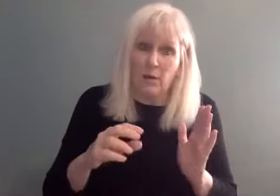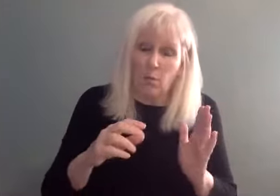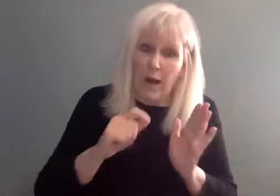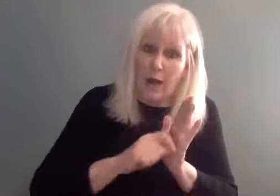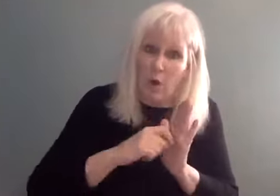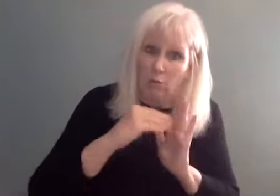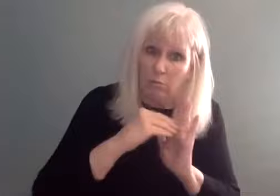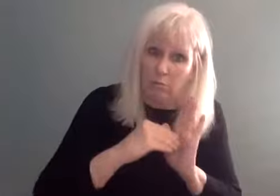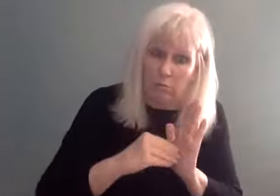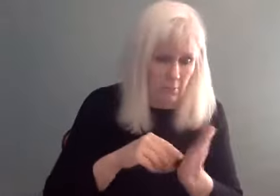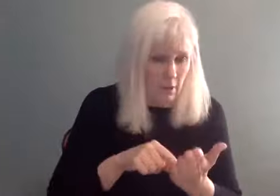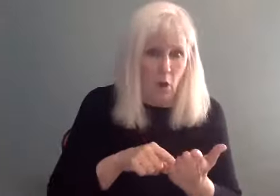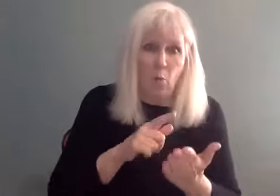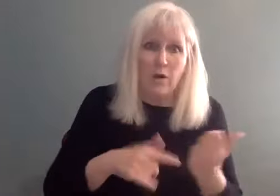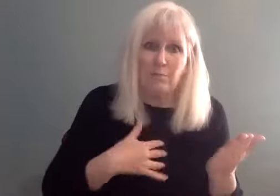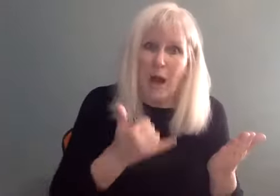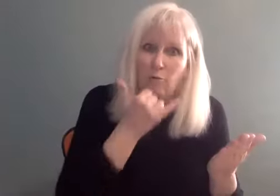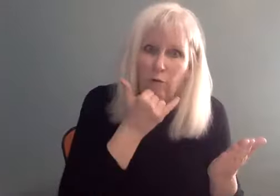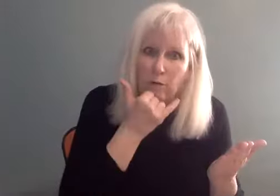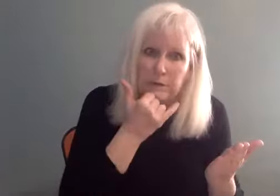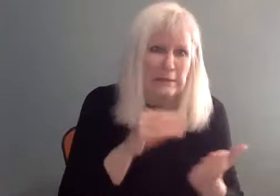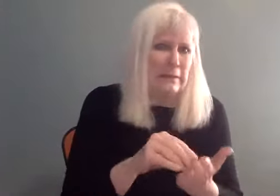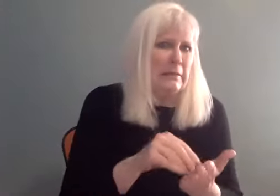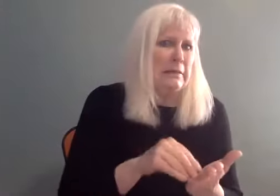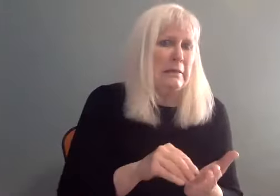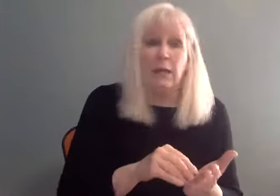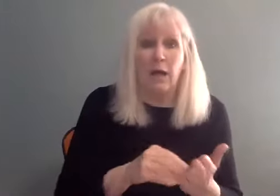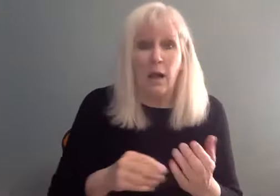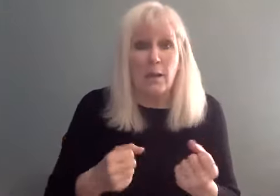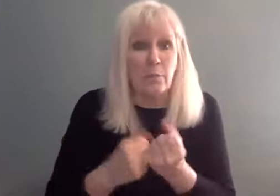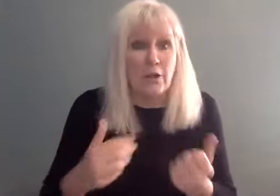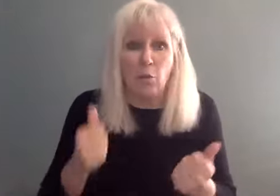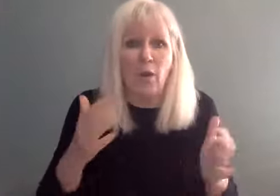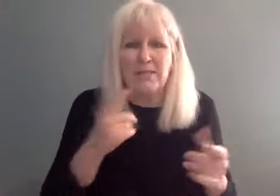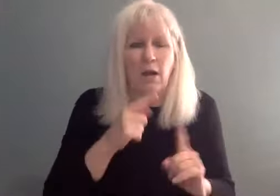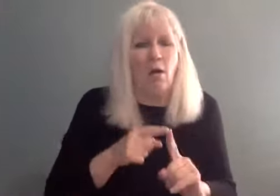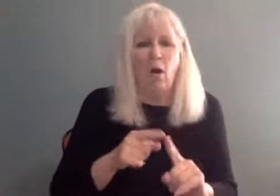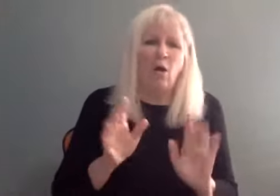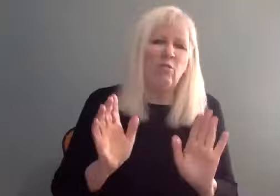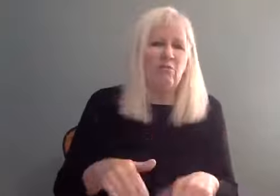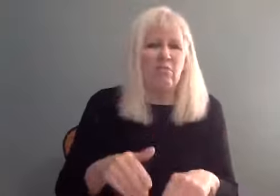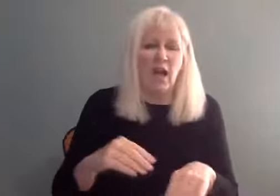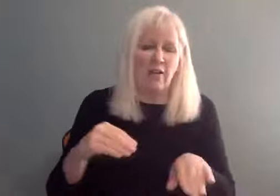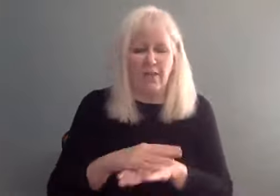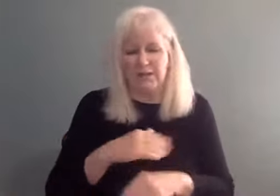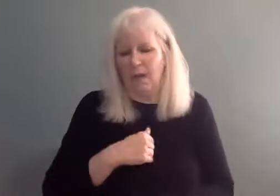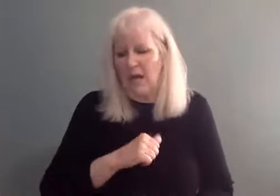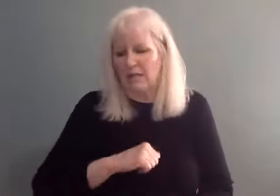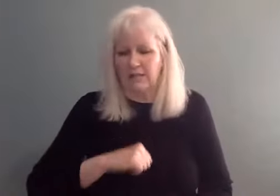and then my wrongs. That was like, what? And she wouldn't let me just say, oh, that affects my self-esteem. She said,